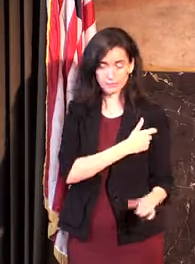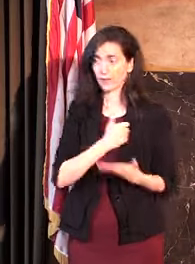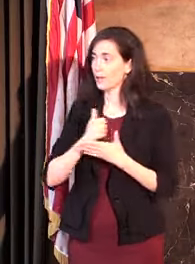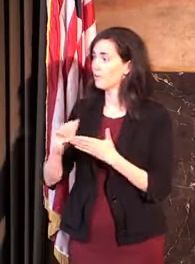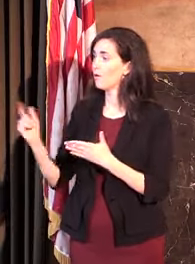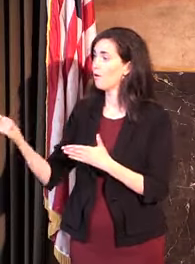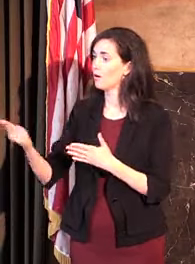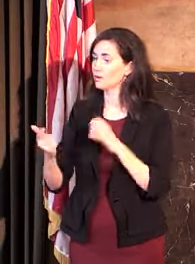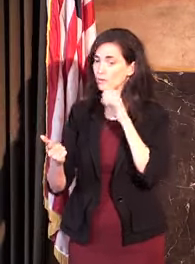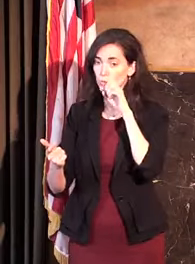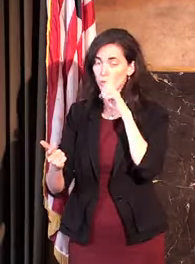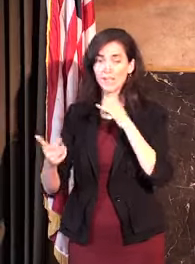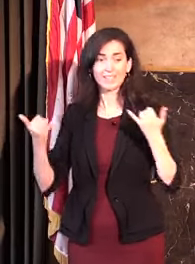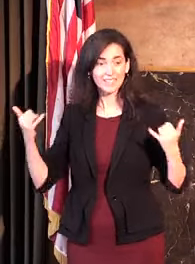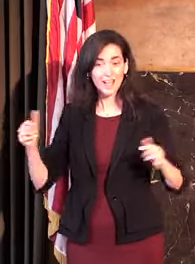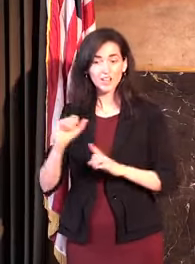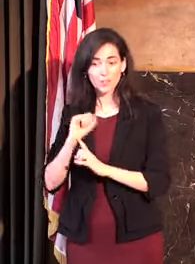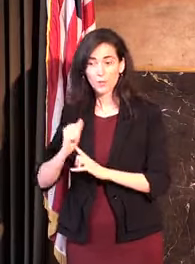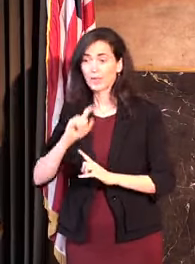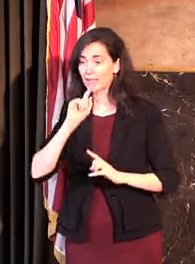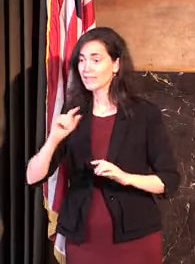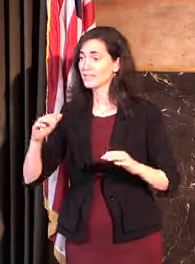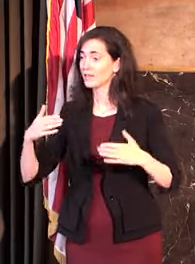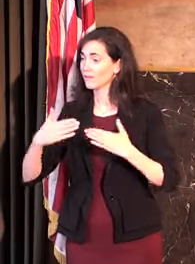This is a public health emergency.